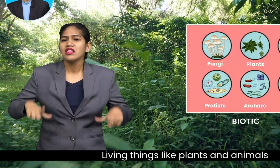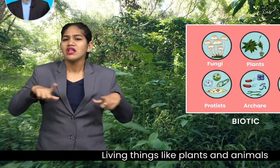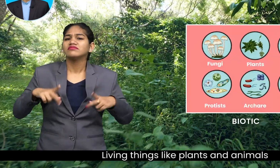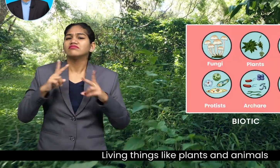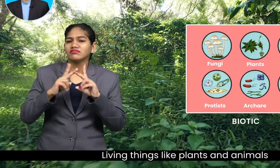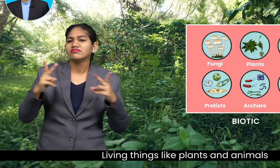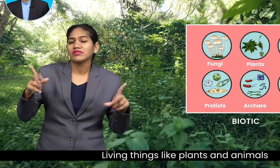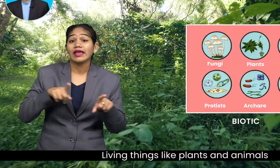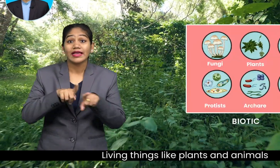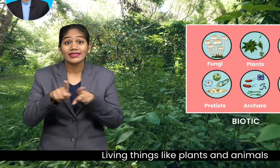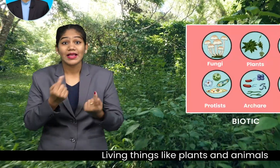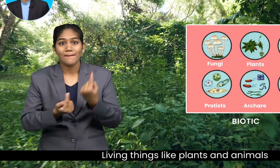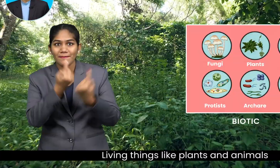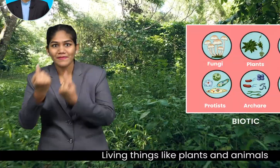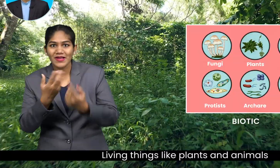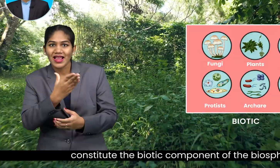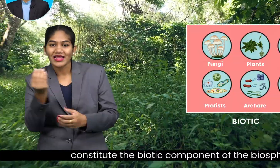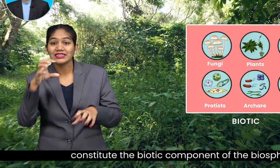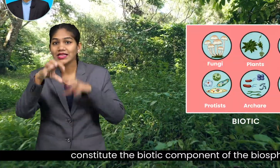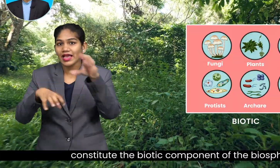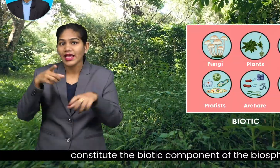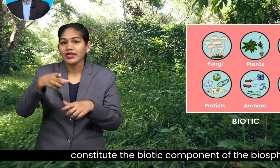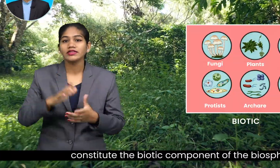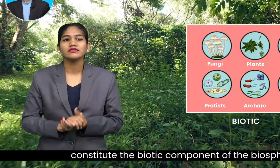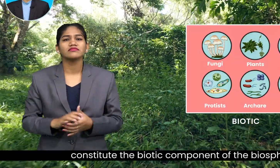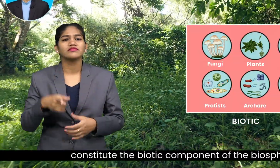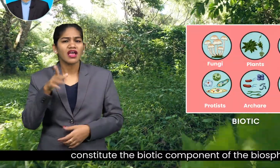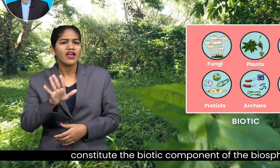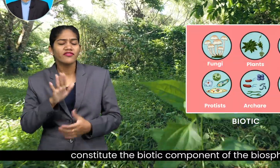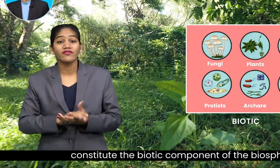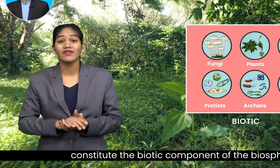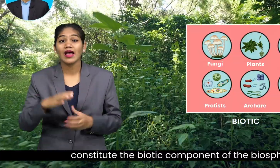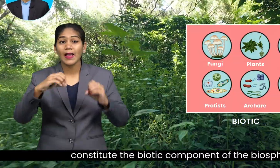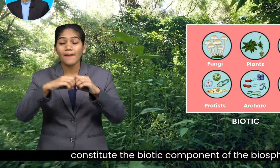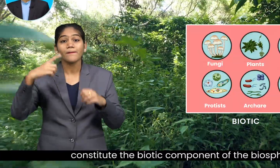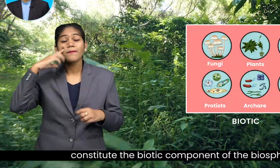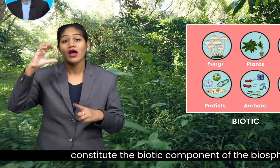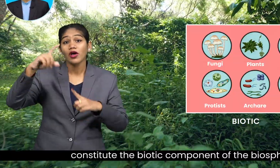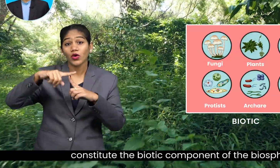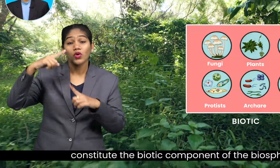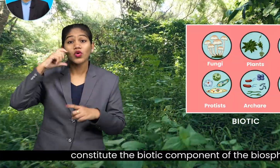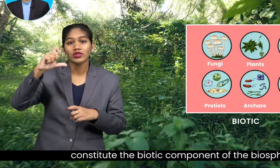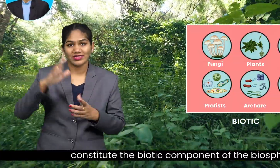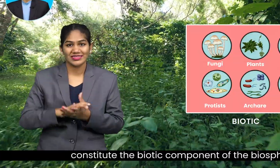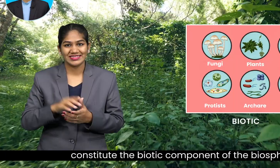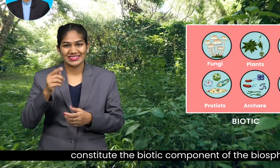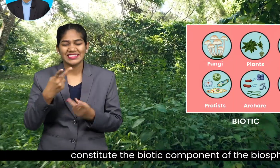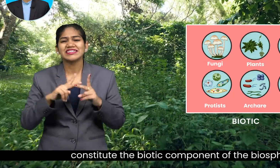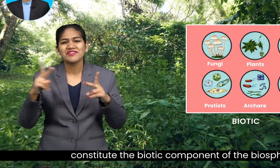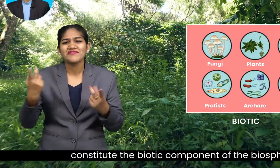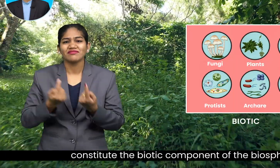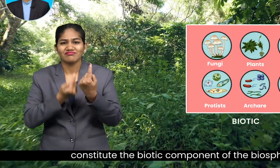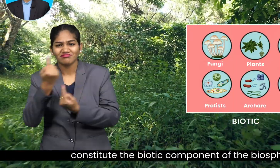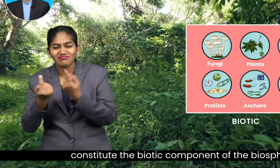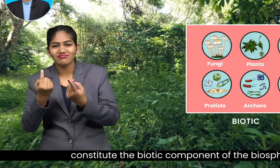Living things like plants and animals constitute the biotic component of the biosphere.